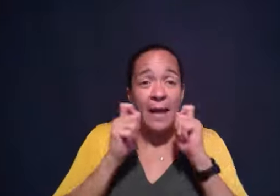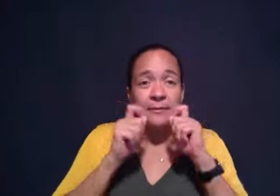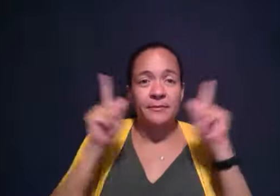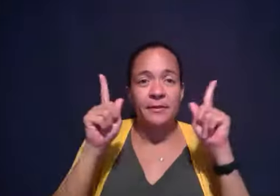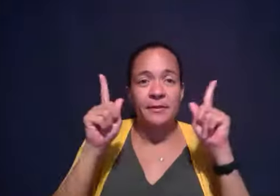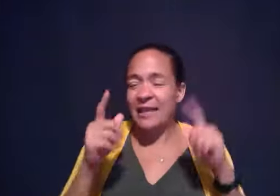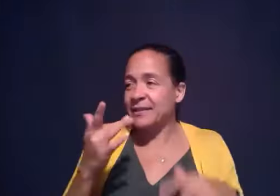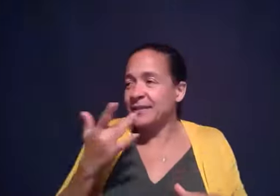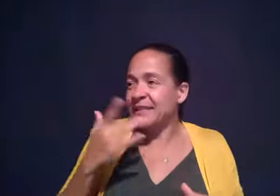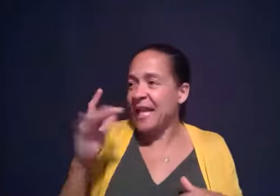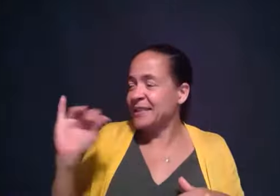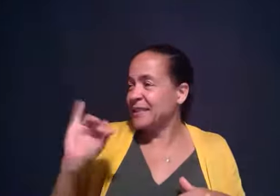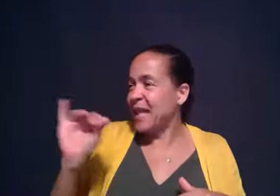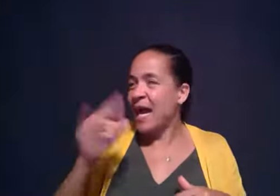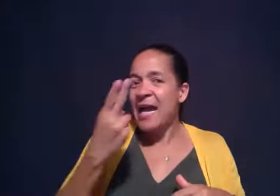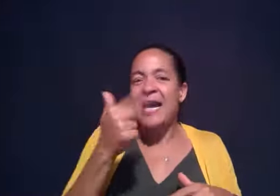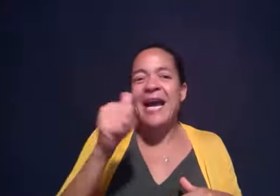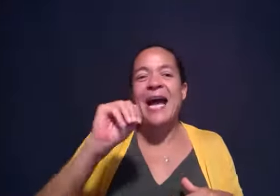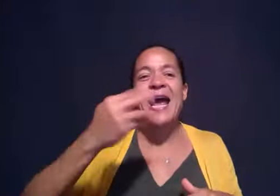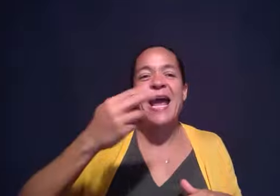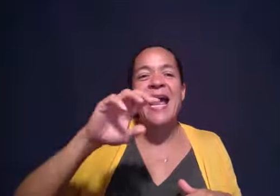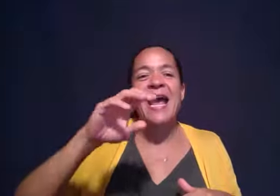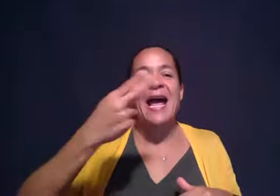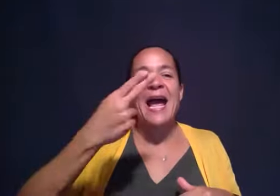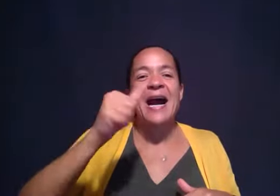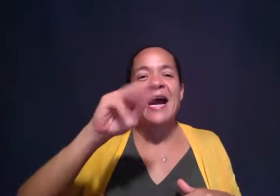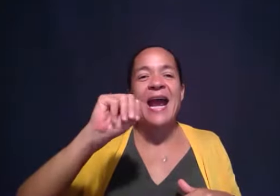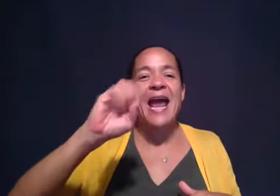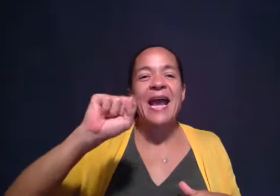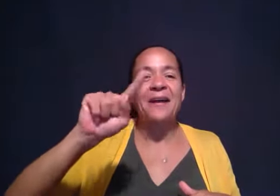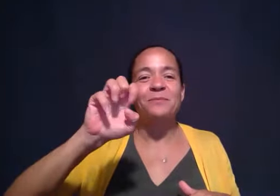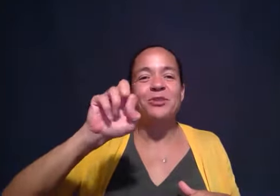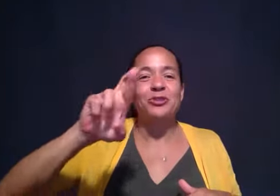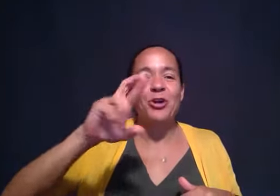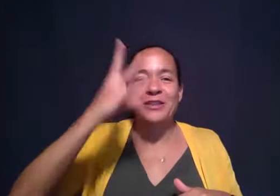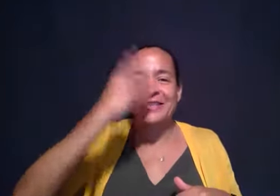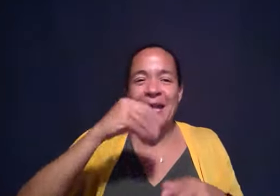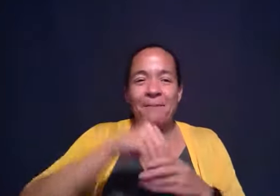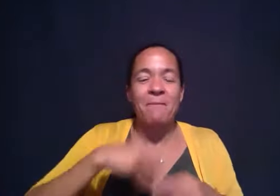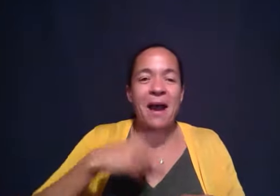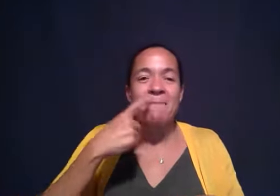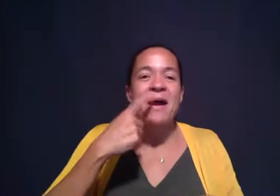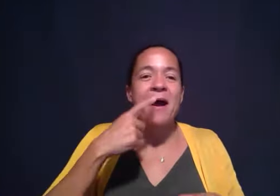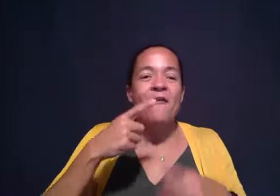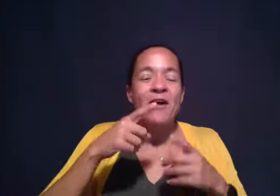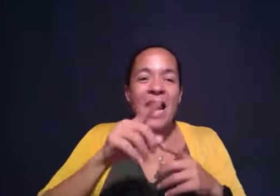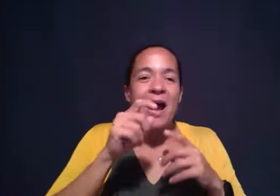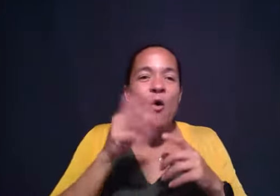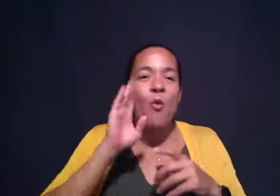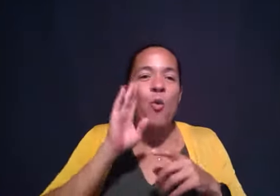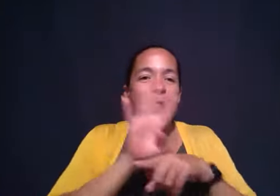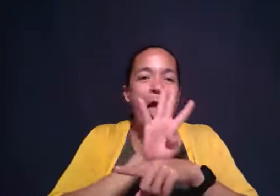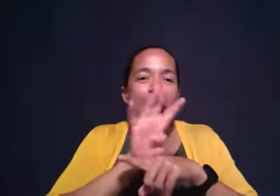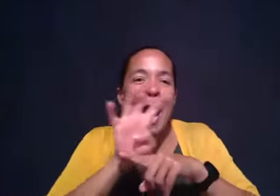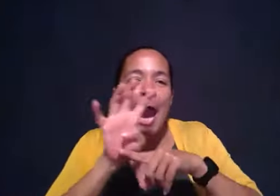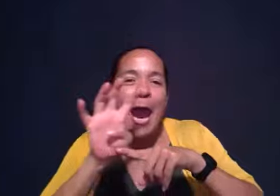slept in my mouth. Do y'all remember that? Like your tongue grows hair while you're sleeping. I had never been that thirsty. I drank a couple